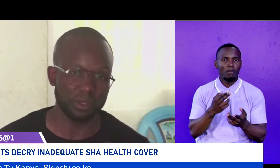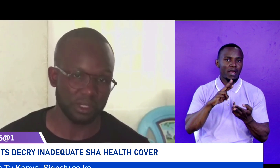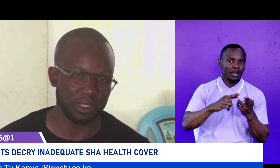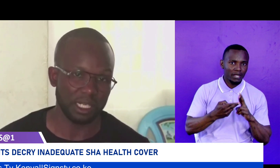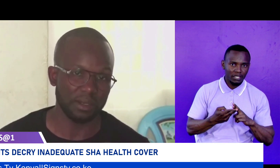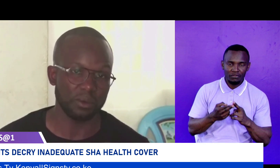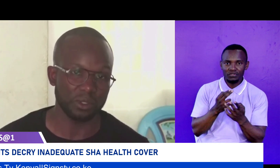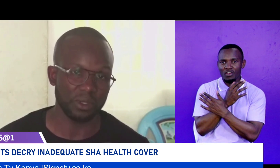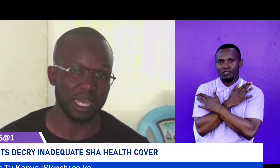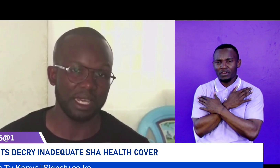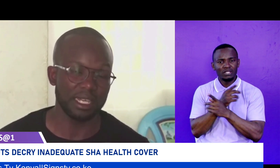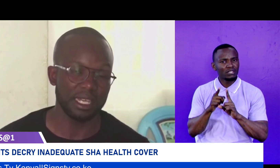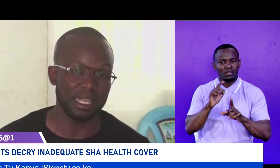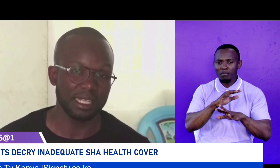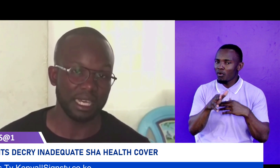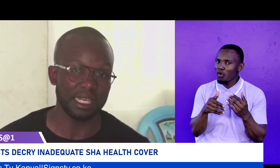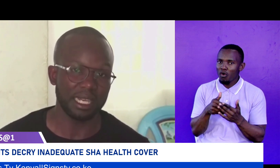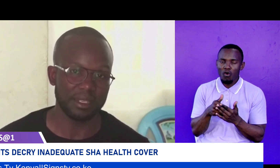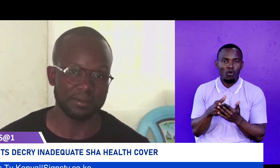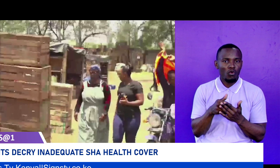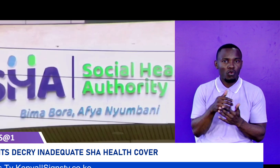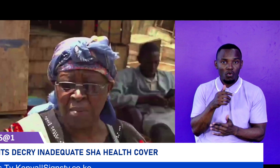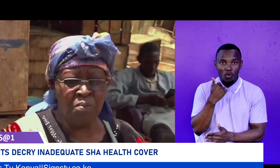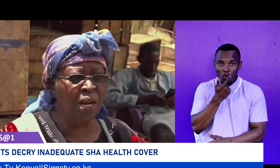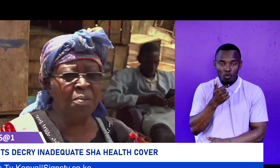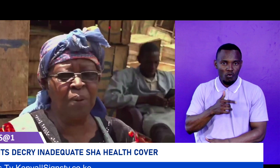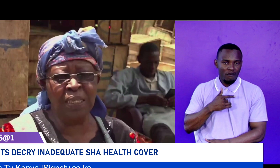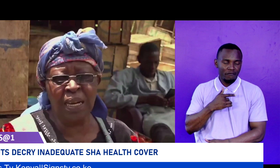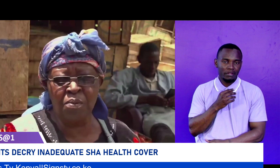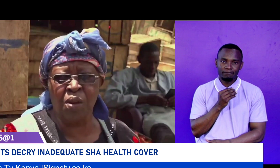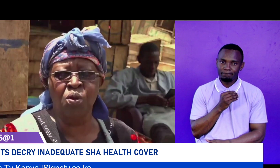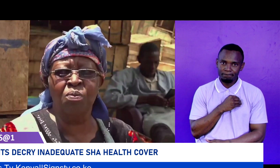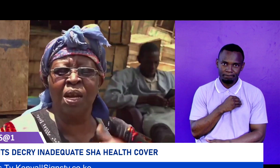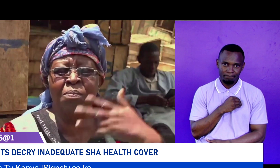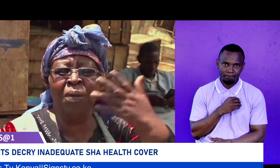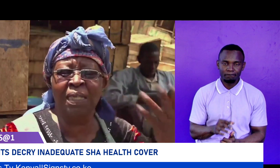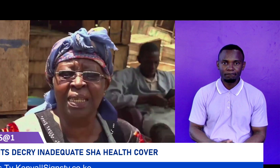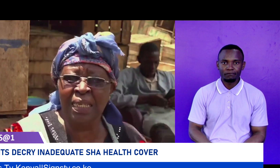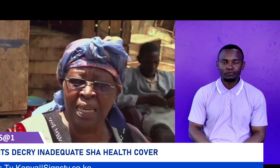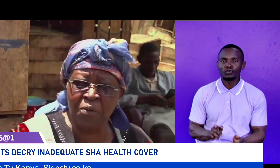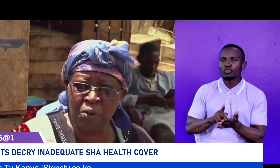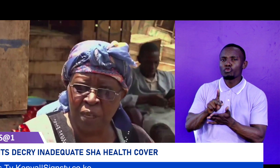wote wataguswa na hili. Mnalipa SHA, mnarudi mnalipa shilingi